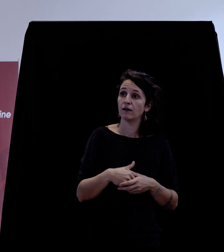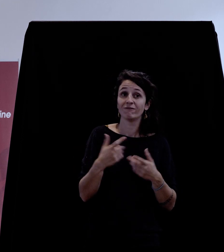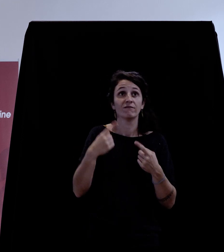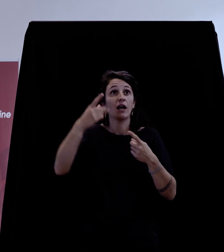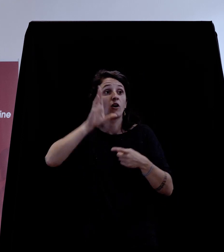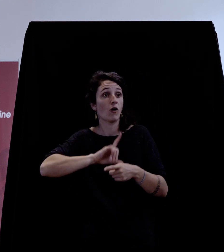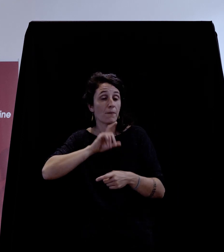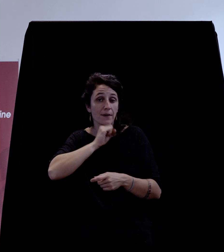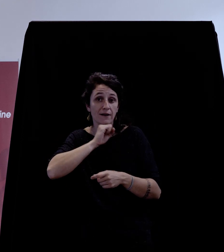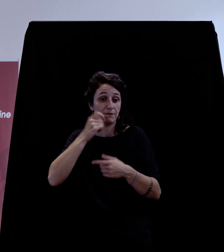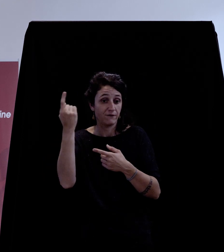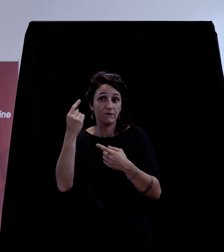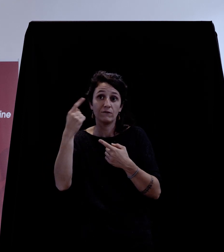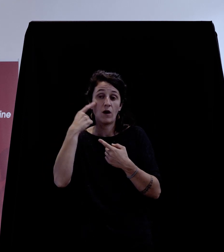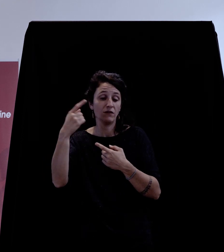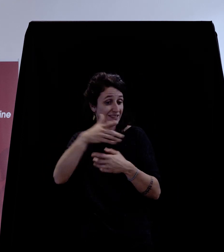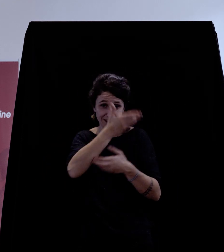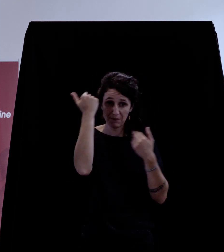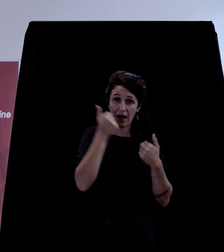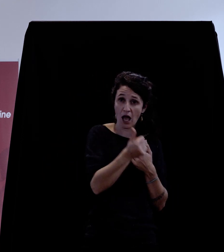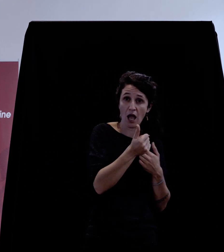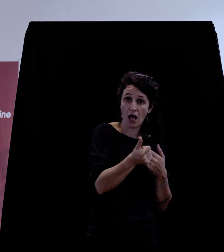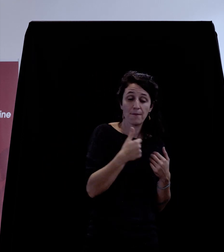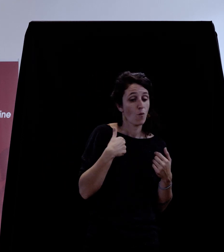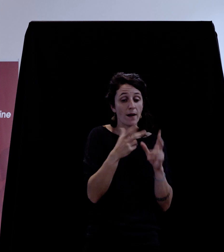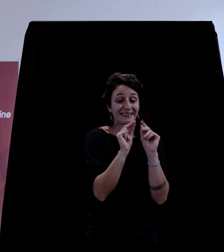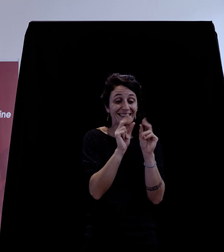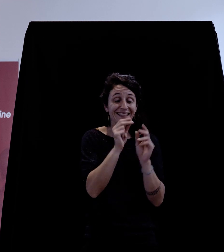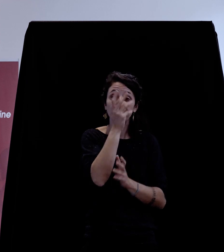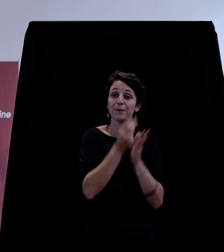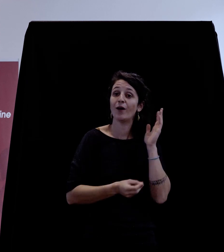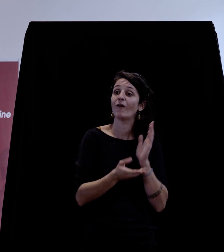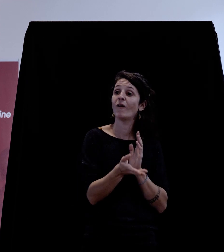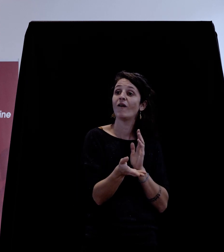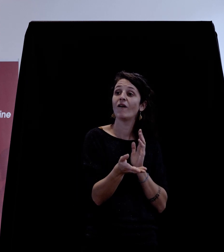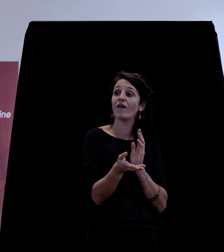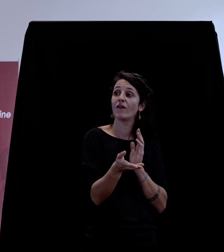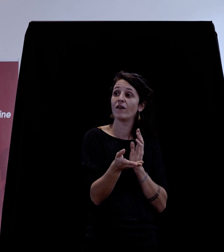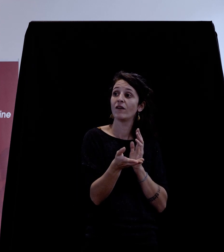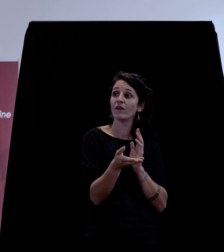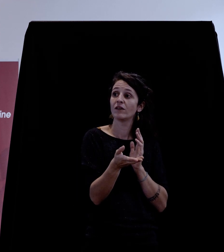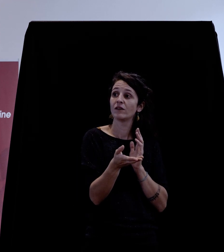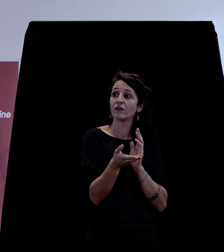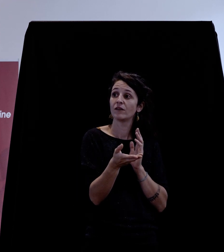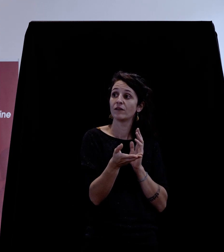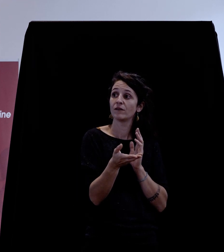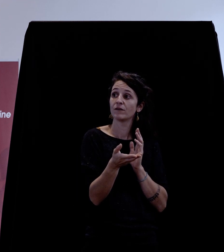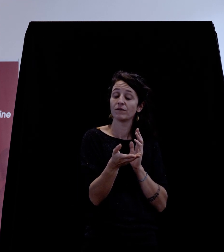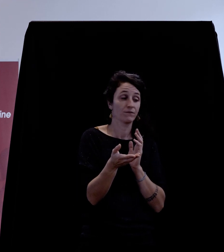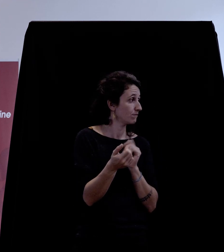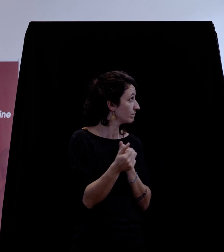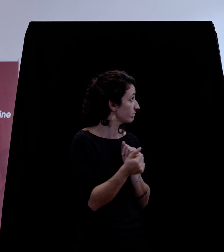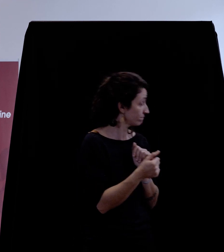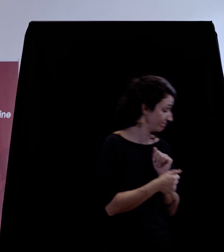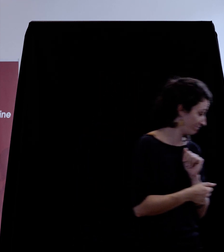so that I can reduce the anxiety. The way we do that is through calendar systems where Jacob's got